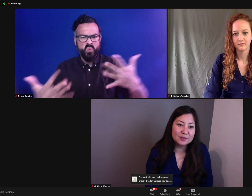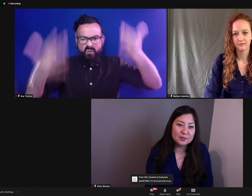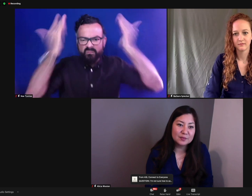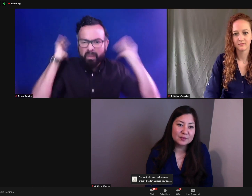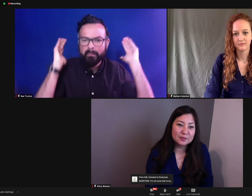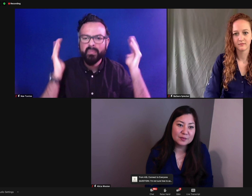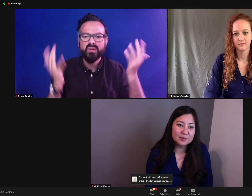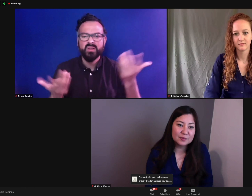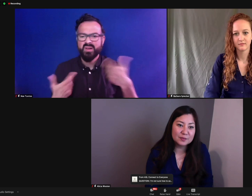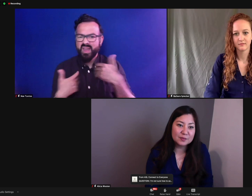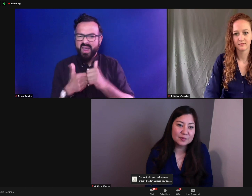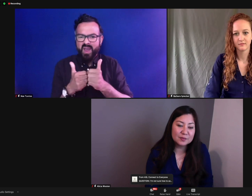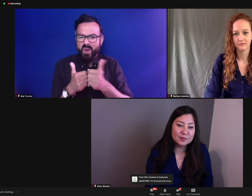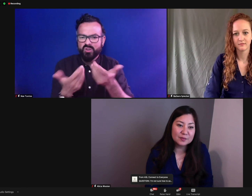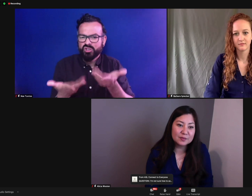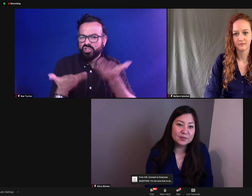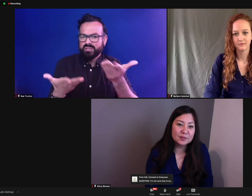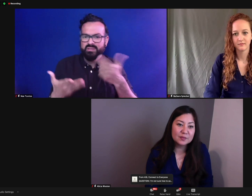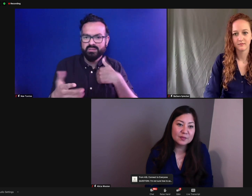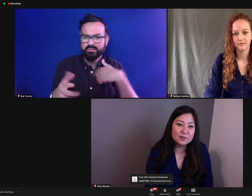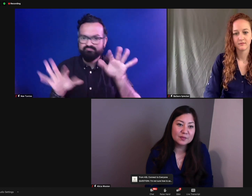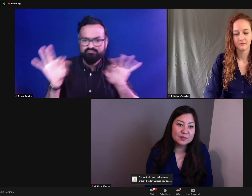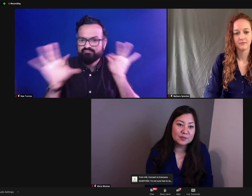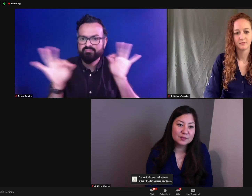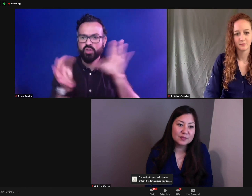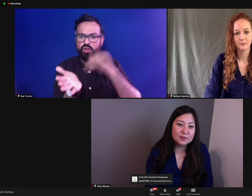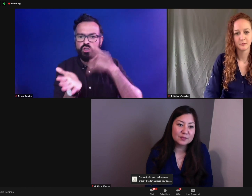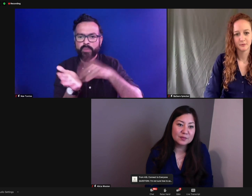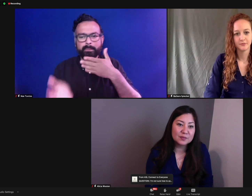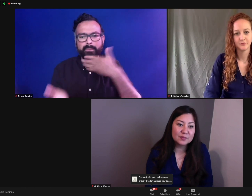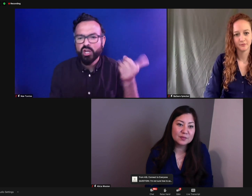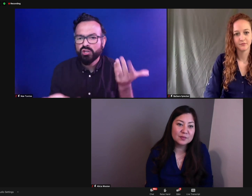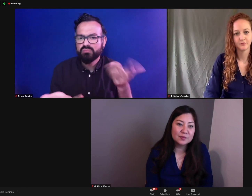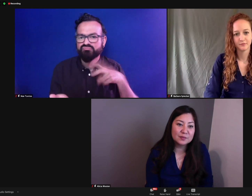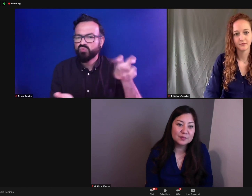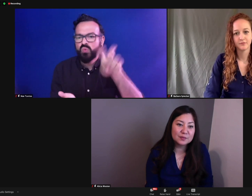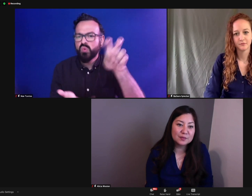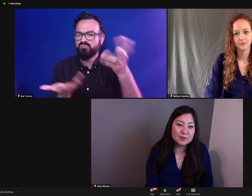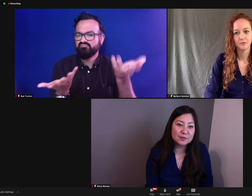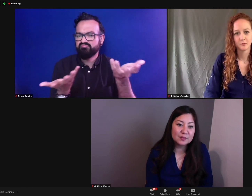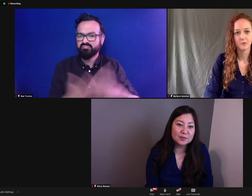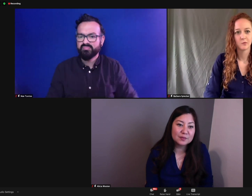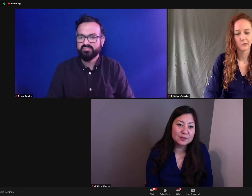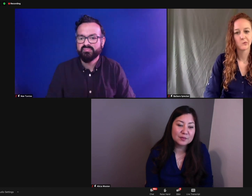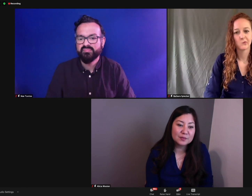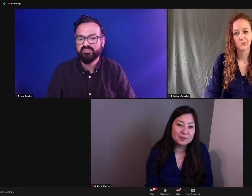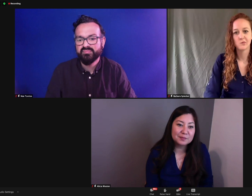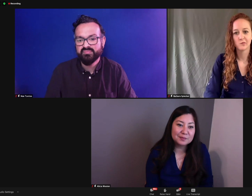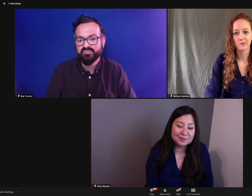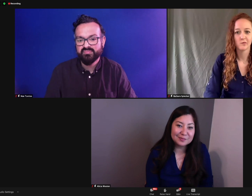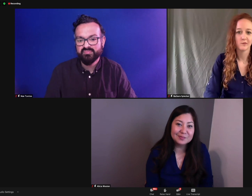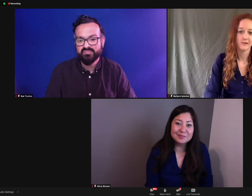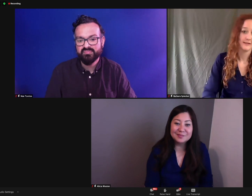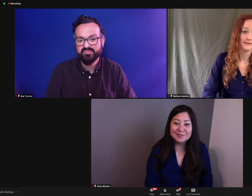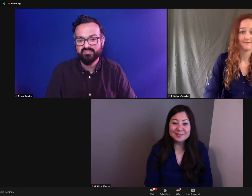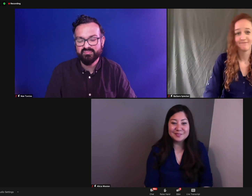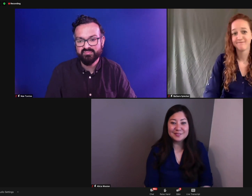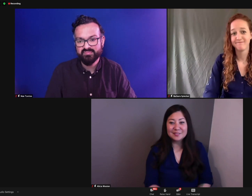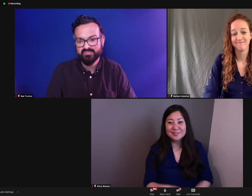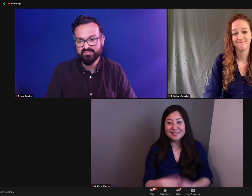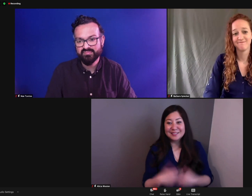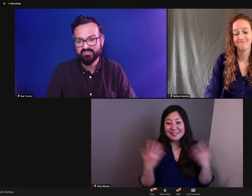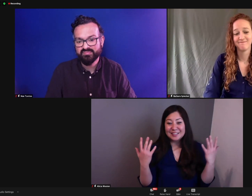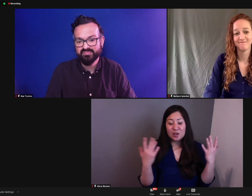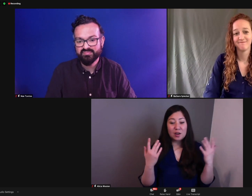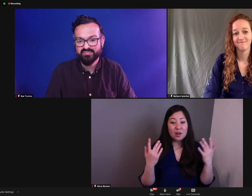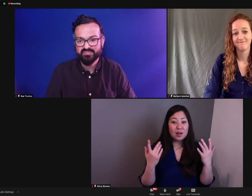with so that people can see, what you can do with a civil engineer or what you can do with any other career path, but